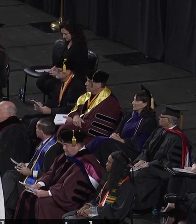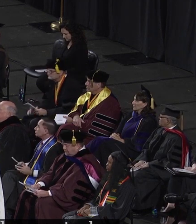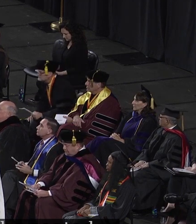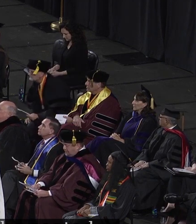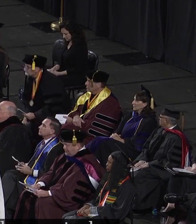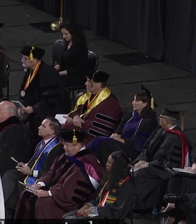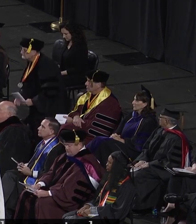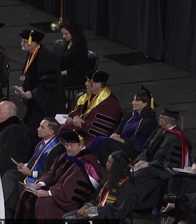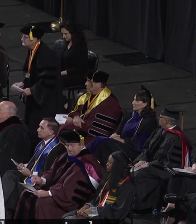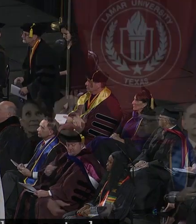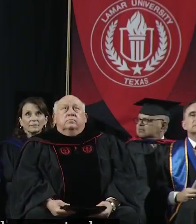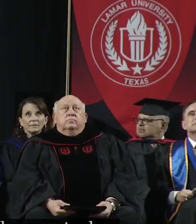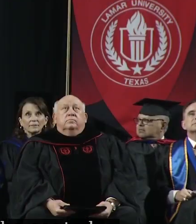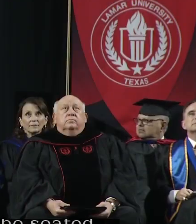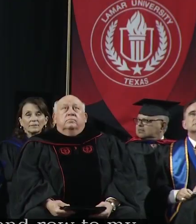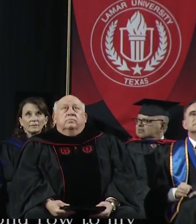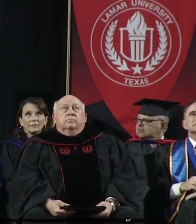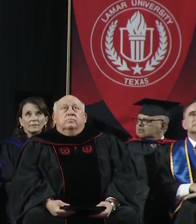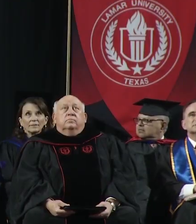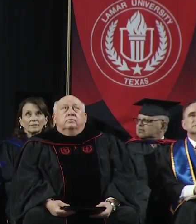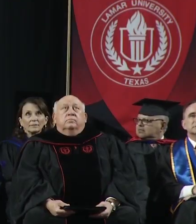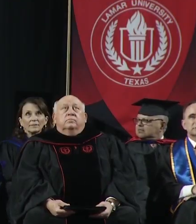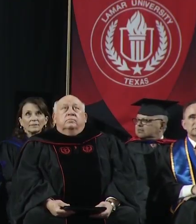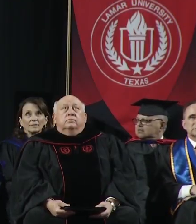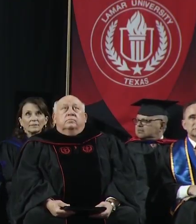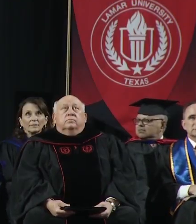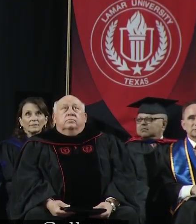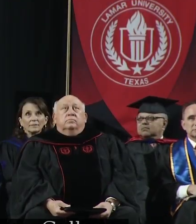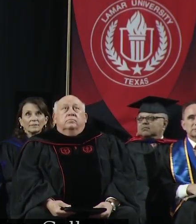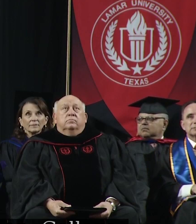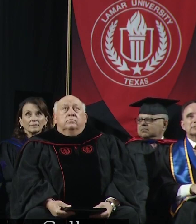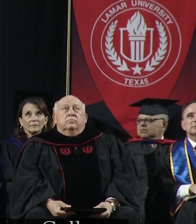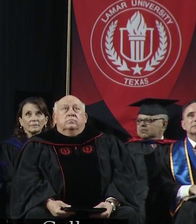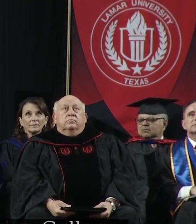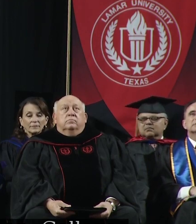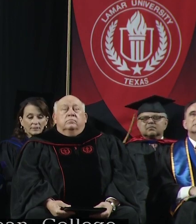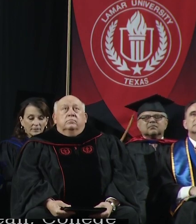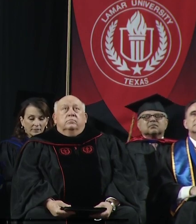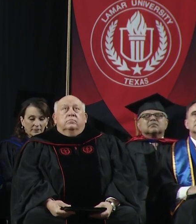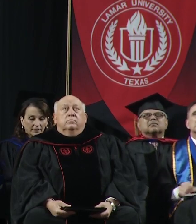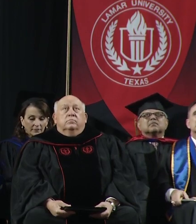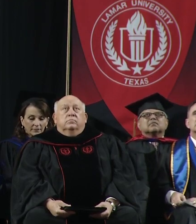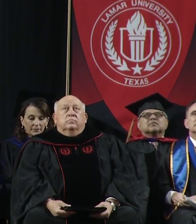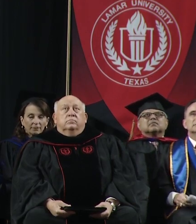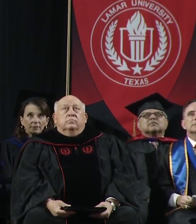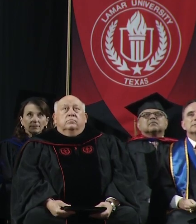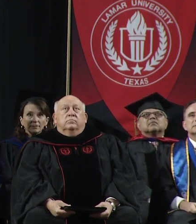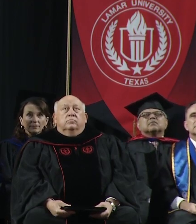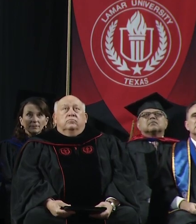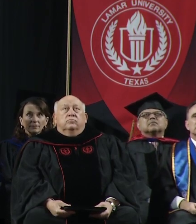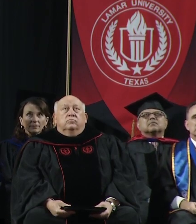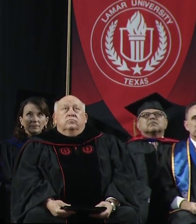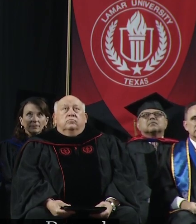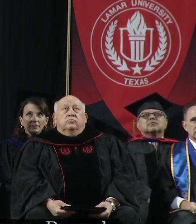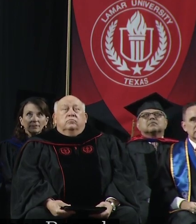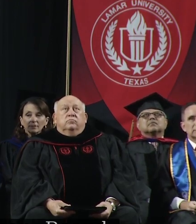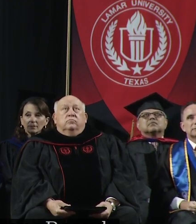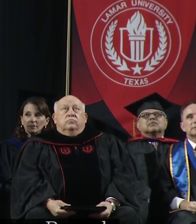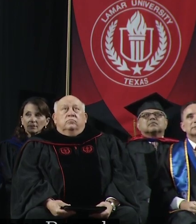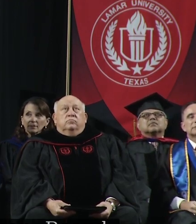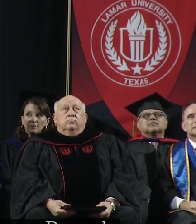William Hahn, Dean, College of Graduate Studies, Dr. Kevin Dodson, Dean, Rayu Honors